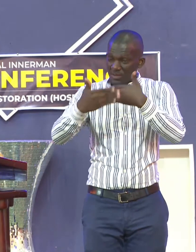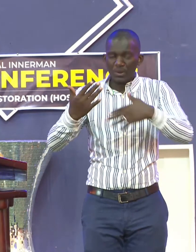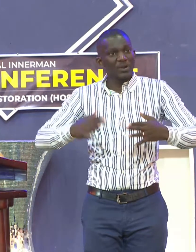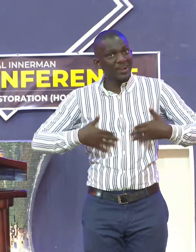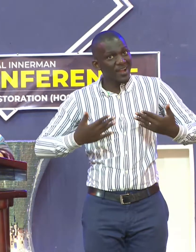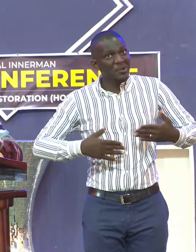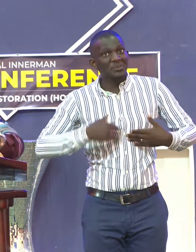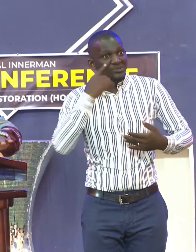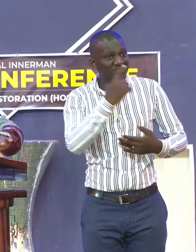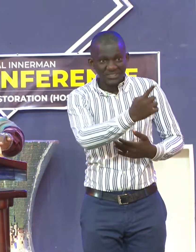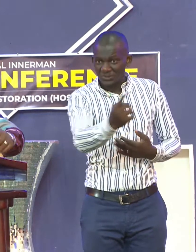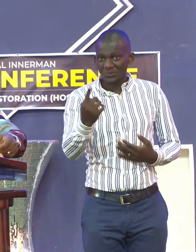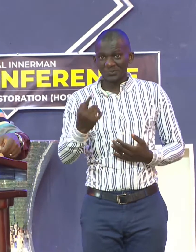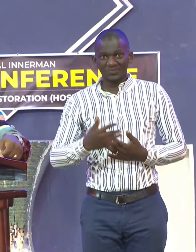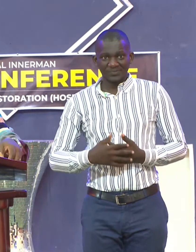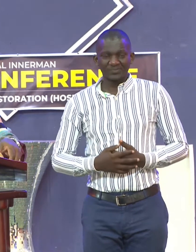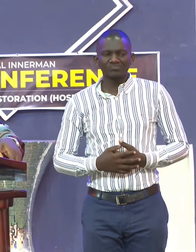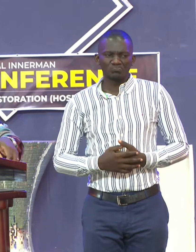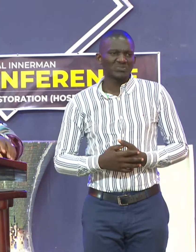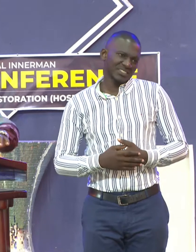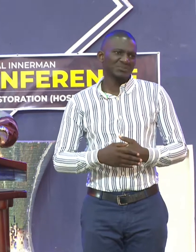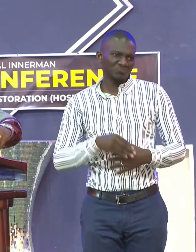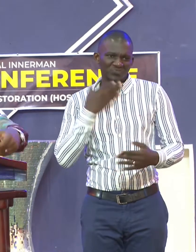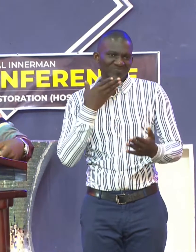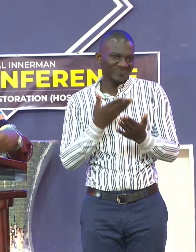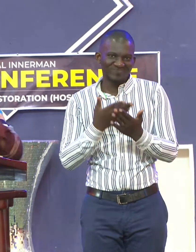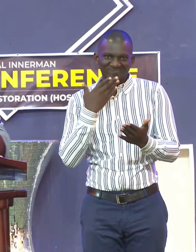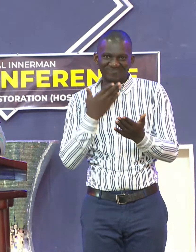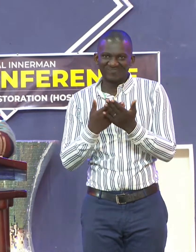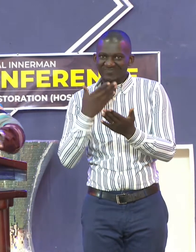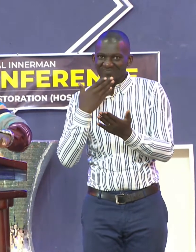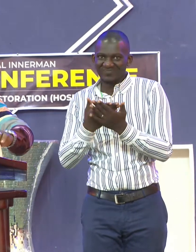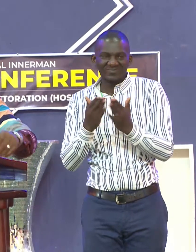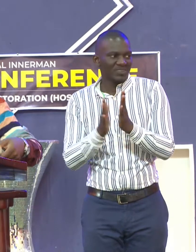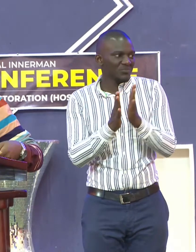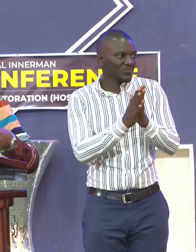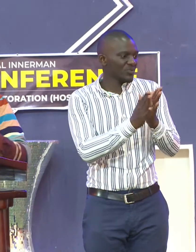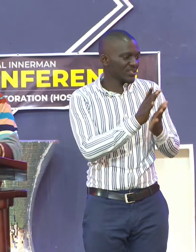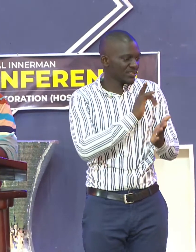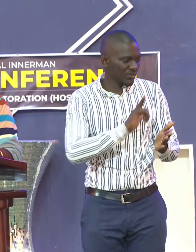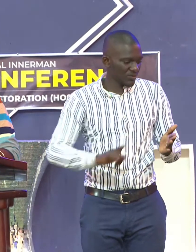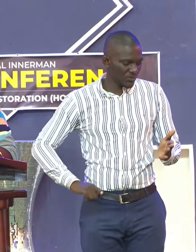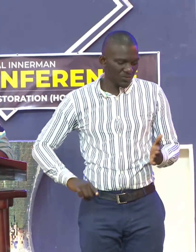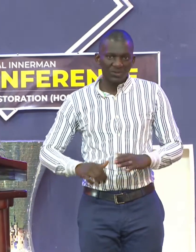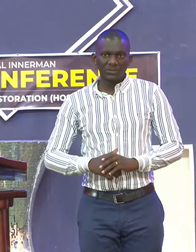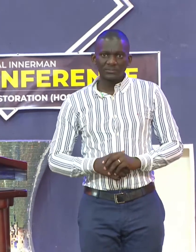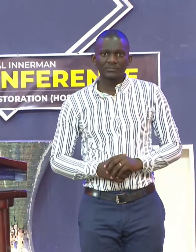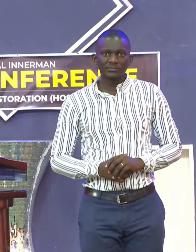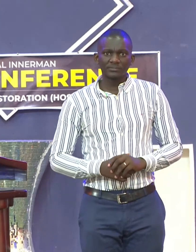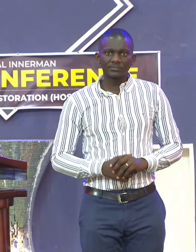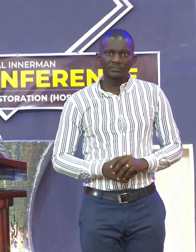Tell him I'm happy to see you. Kijja kukola bulungi. It will do us good. Erinnya lya Mukama lyebazibwe. Praise be to the name of the